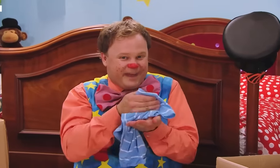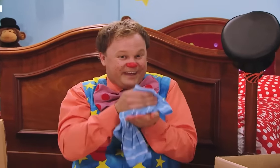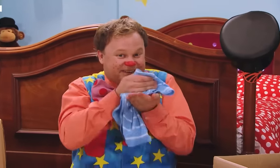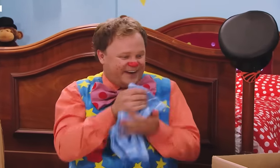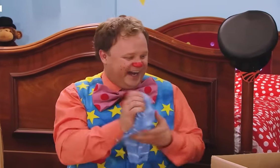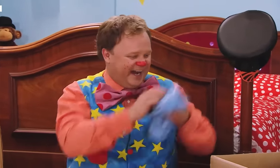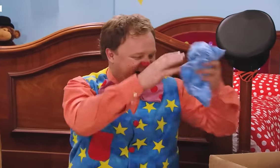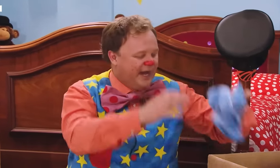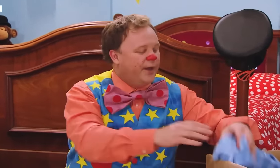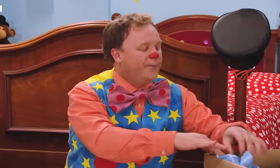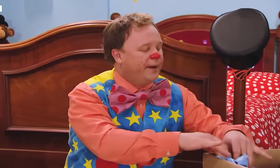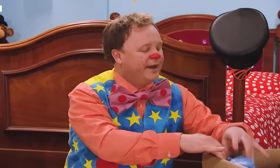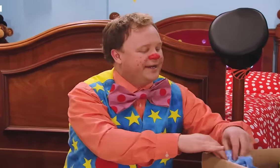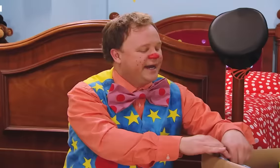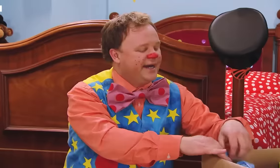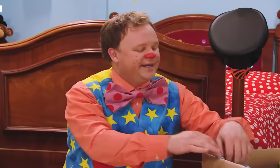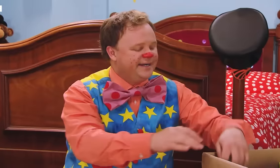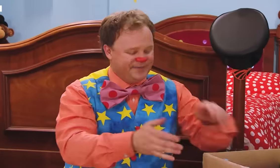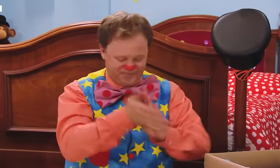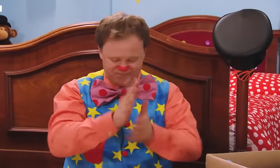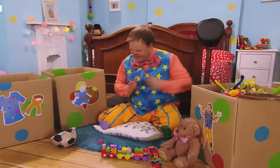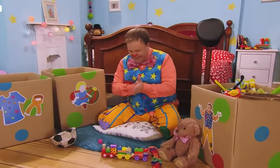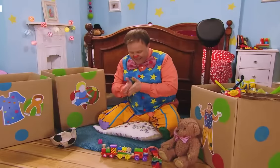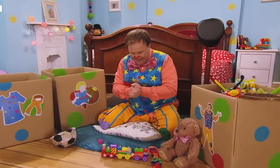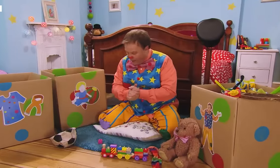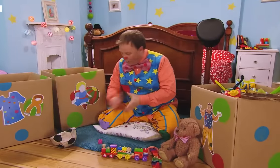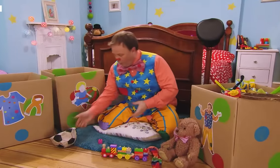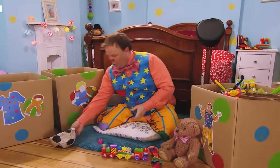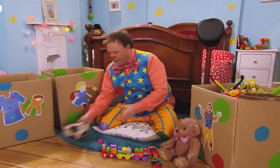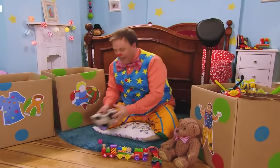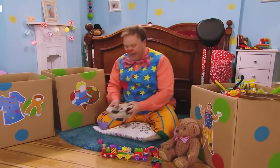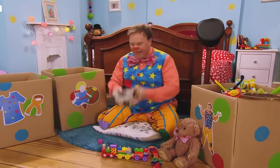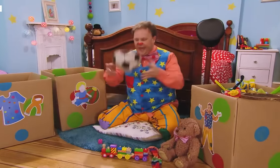it. OK, keep recycling, Mr. Tumble.